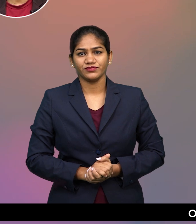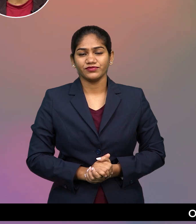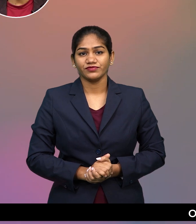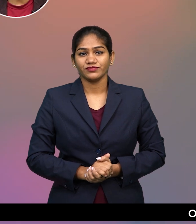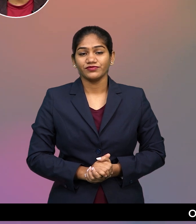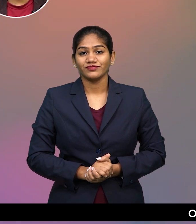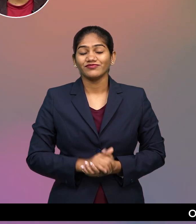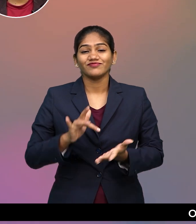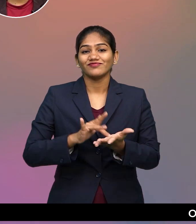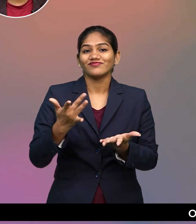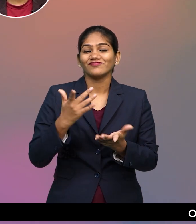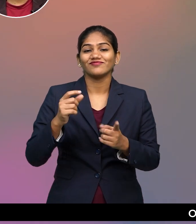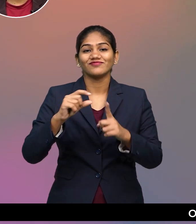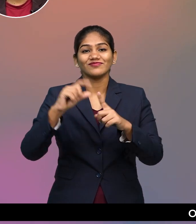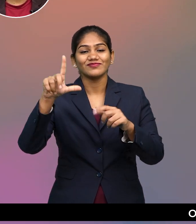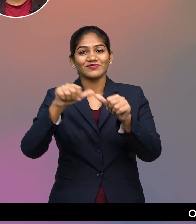on the Godavari,